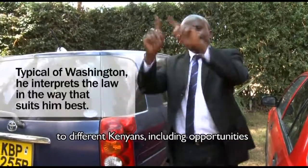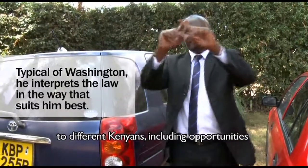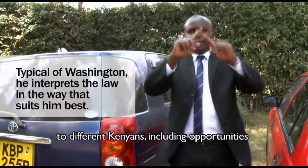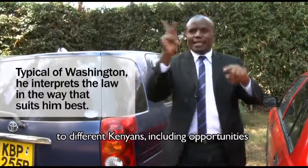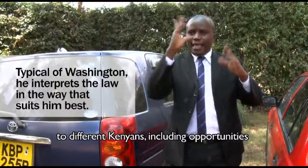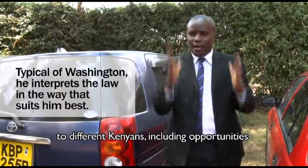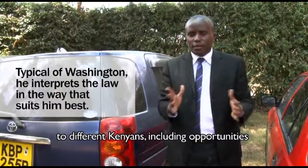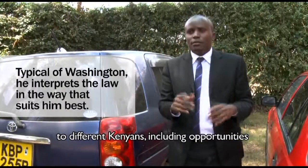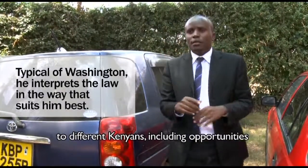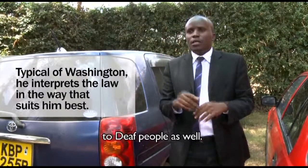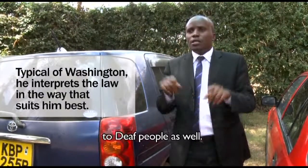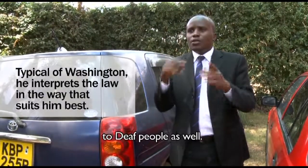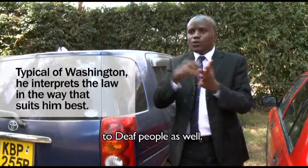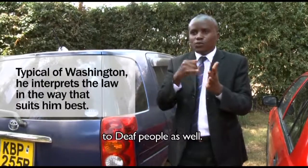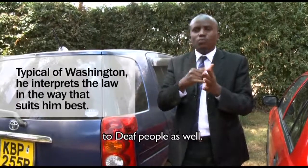including opportunities to deaf people as well.